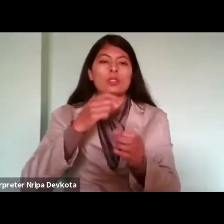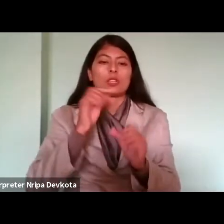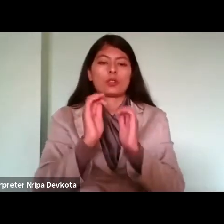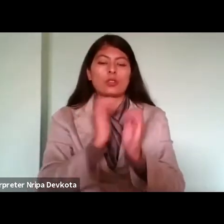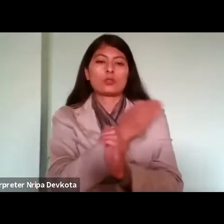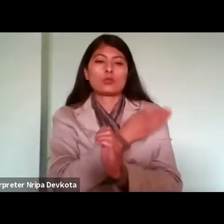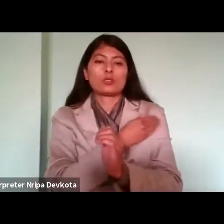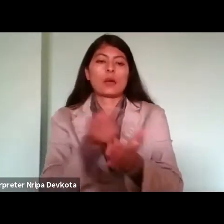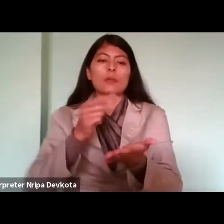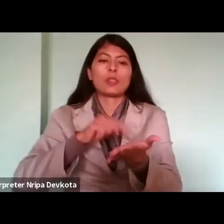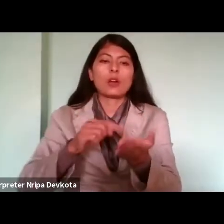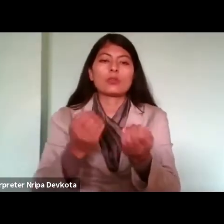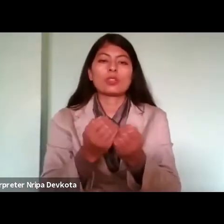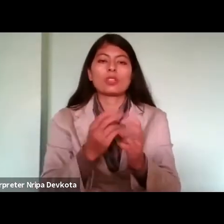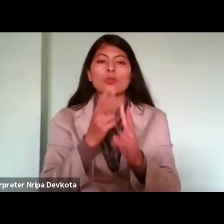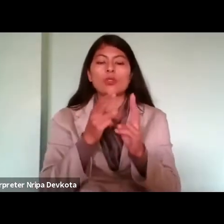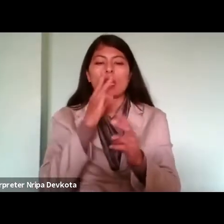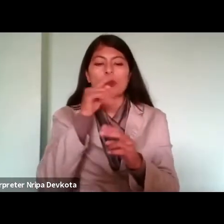it means